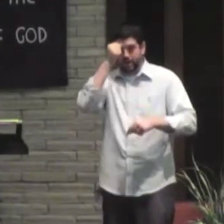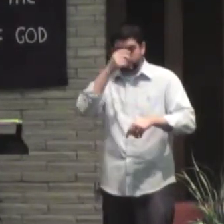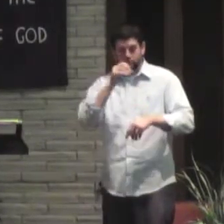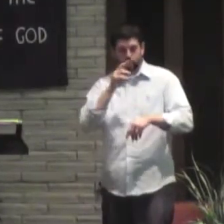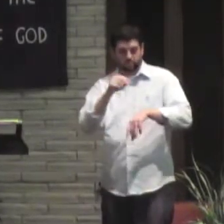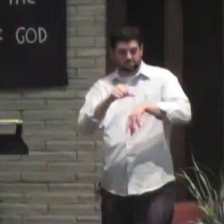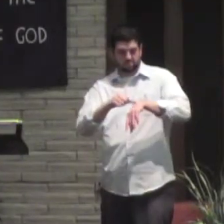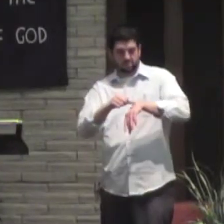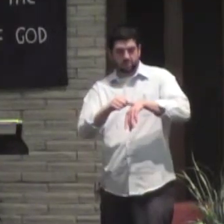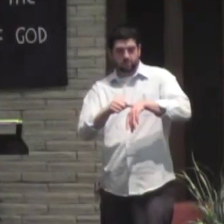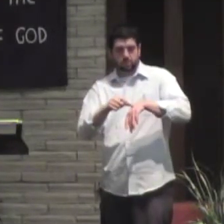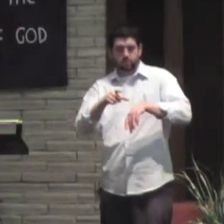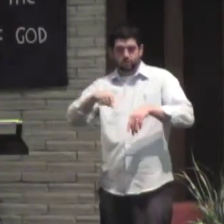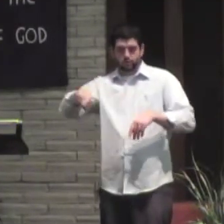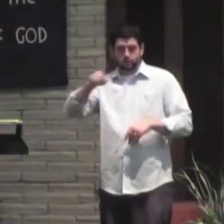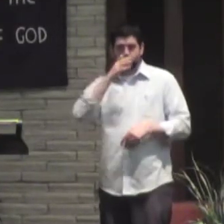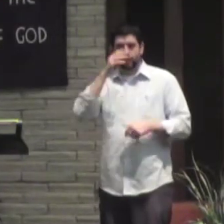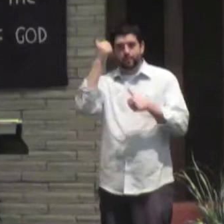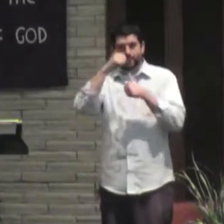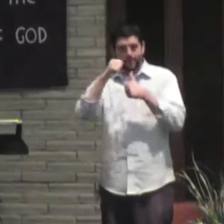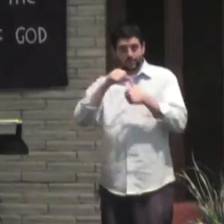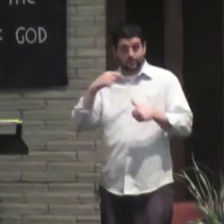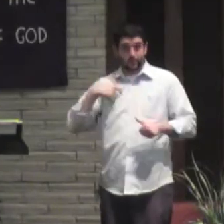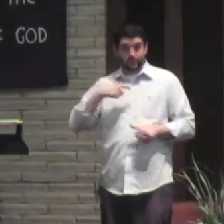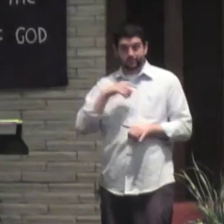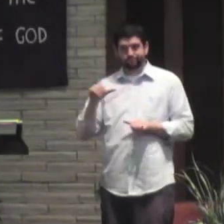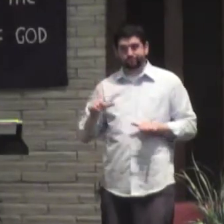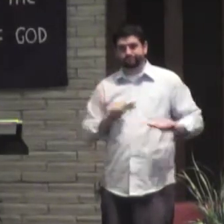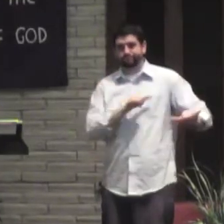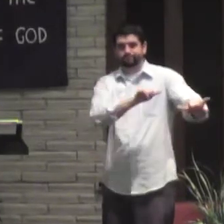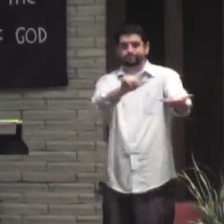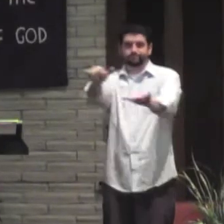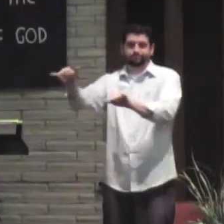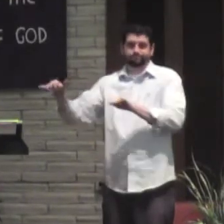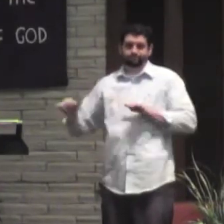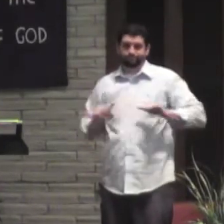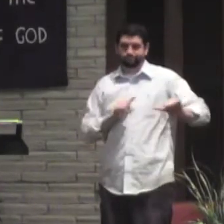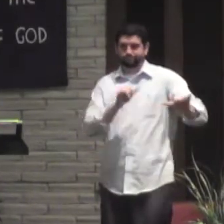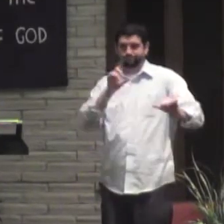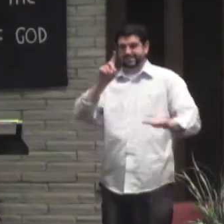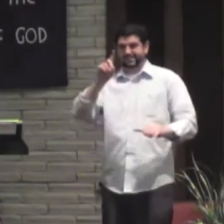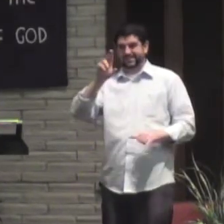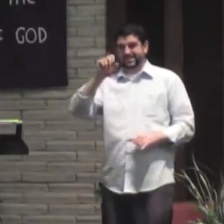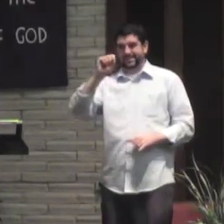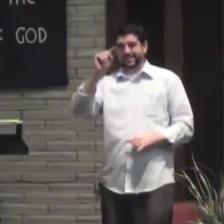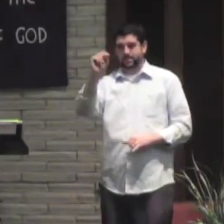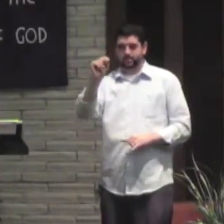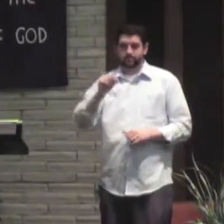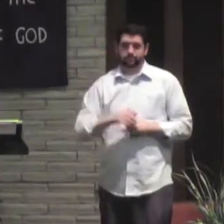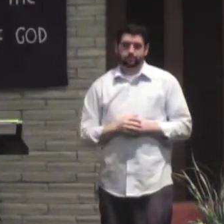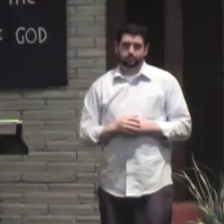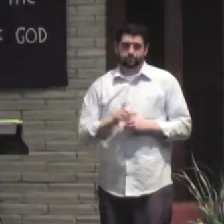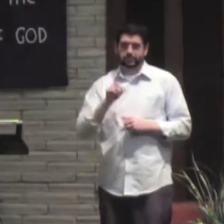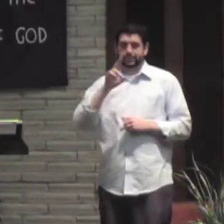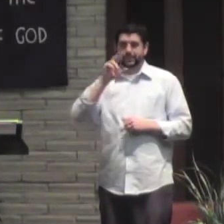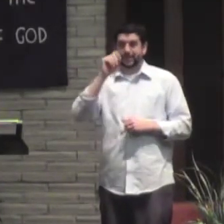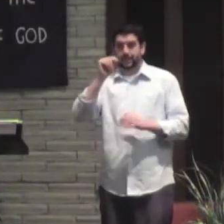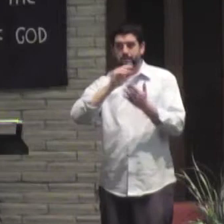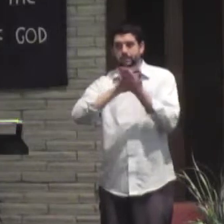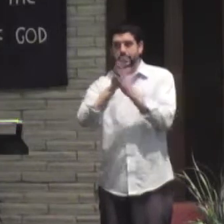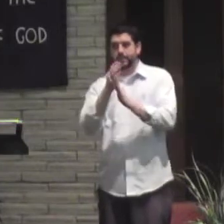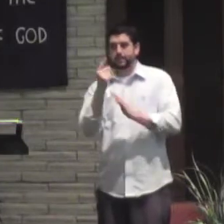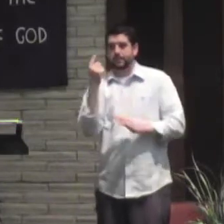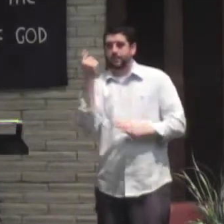are all the same. Just dust, who became something with the breath of